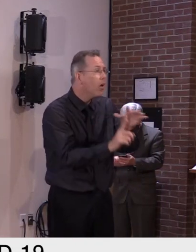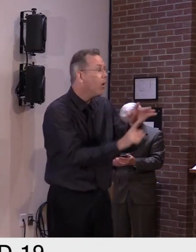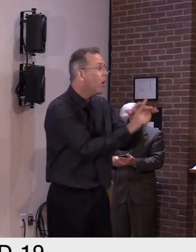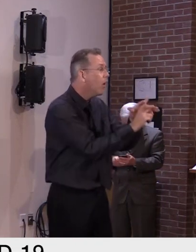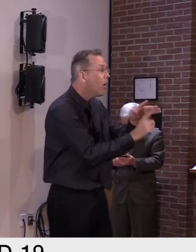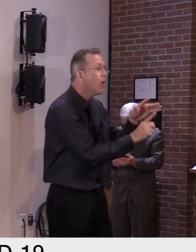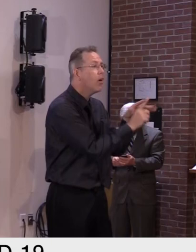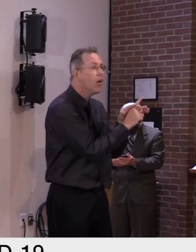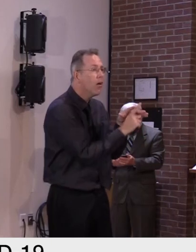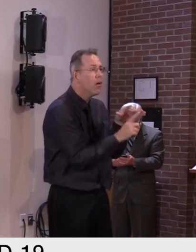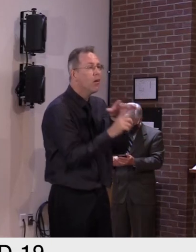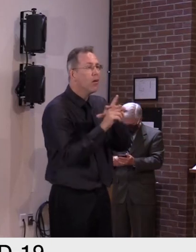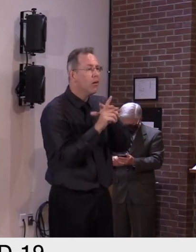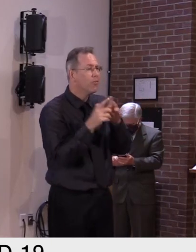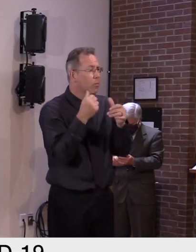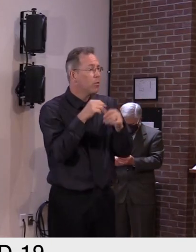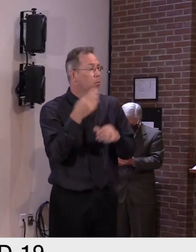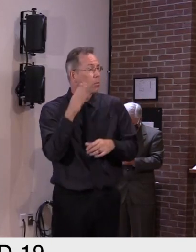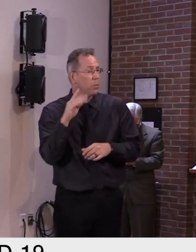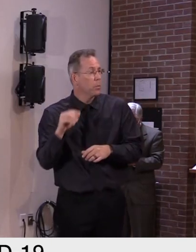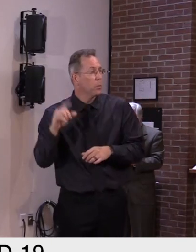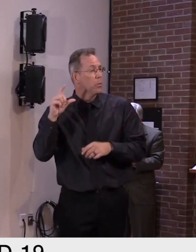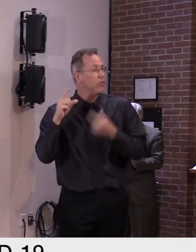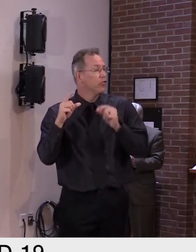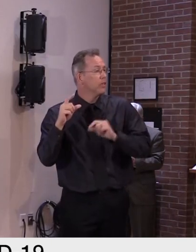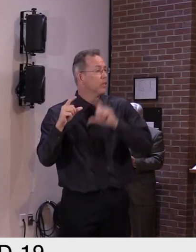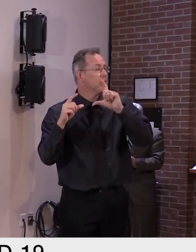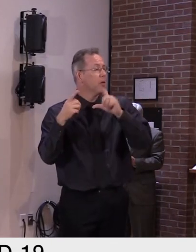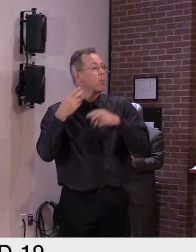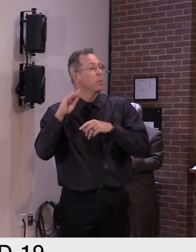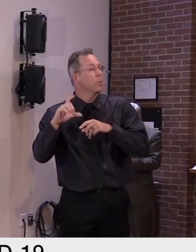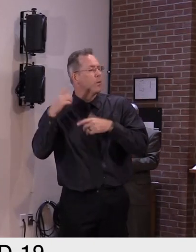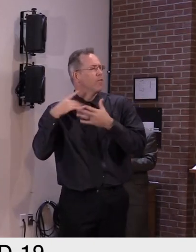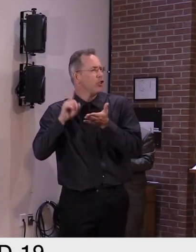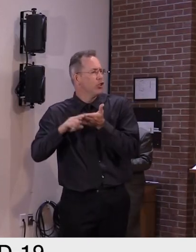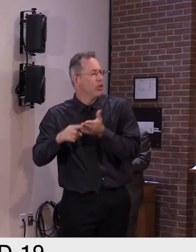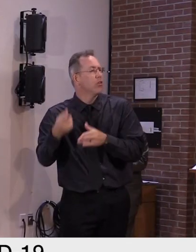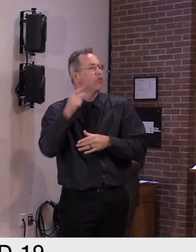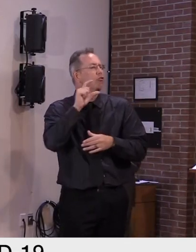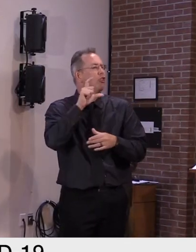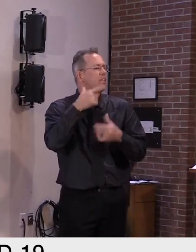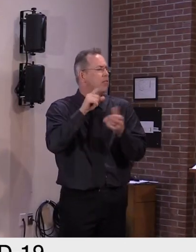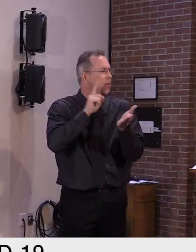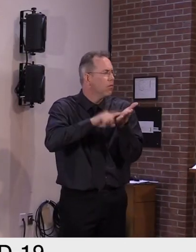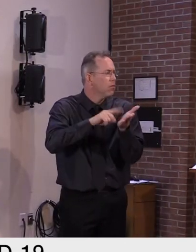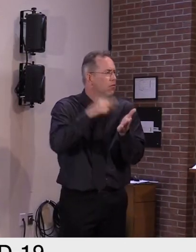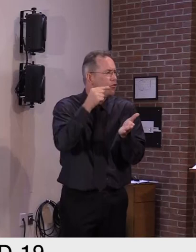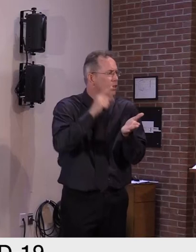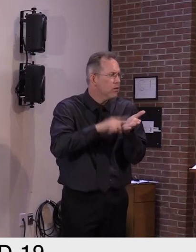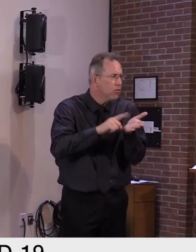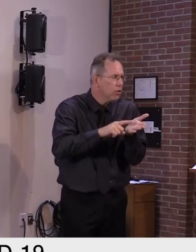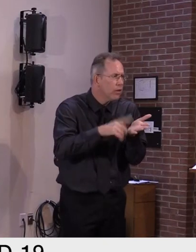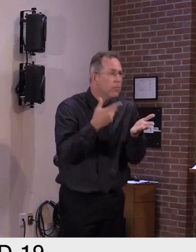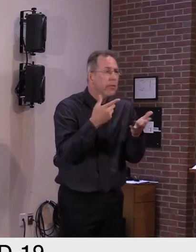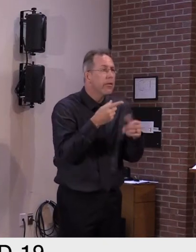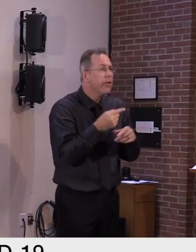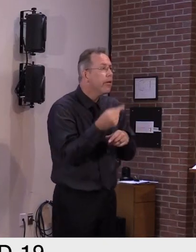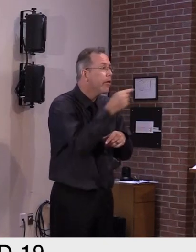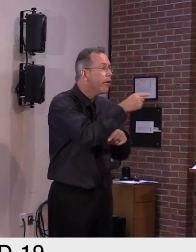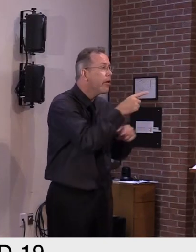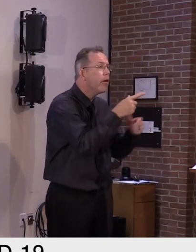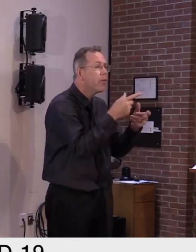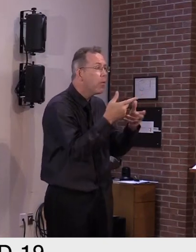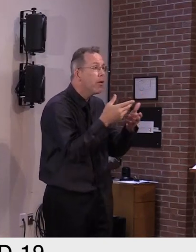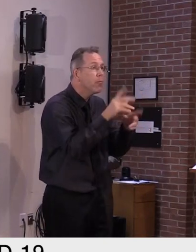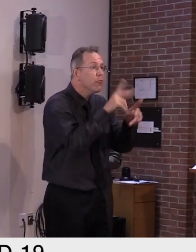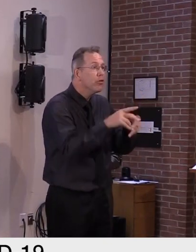school population that were potentially at risk, at the worksite population. So all those efforts are ongoing and